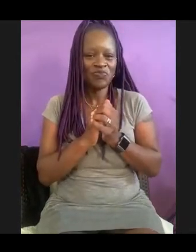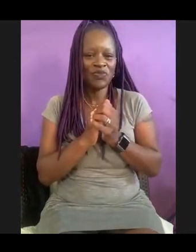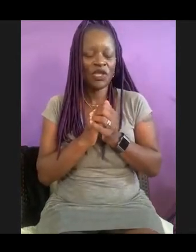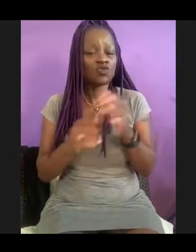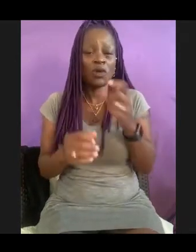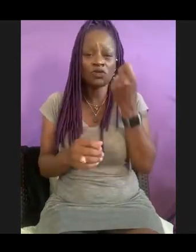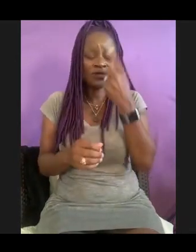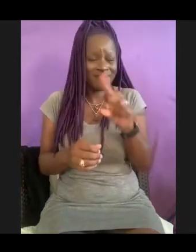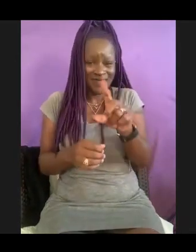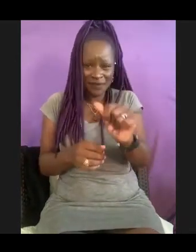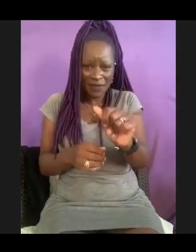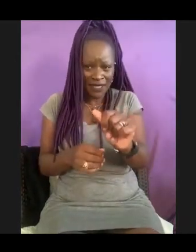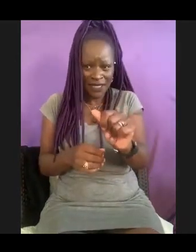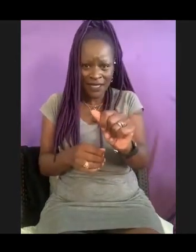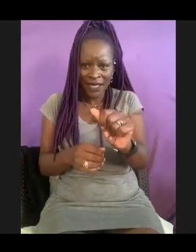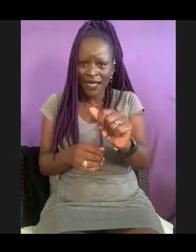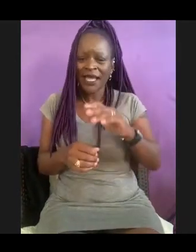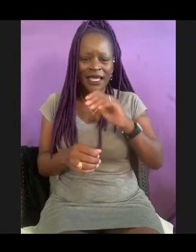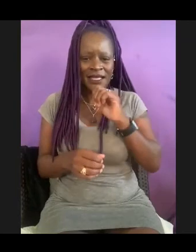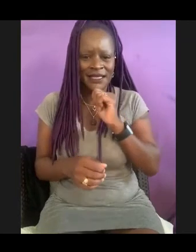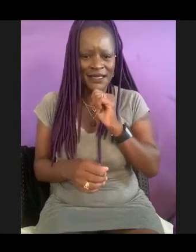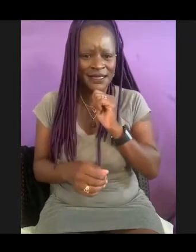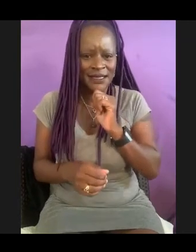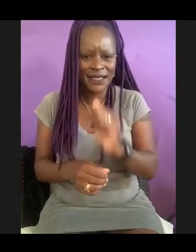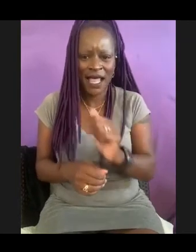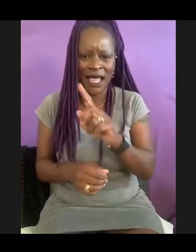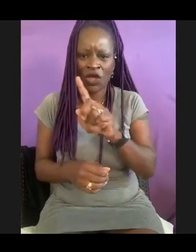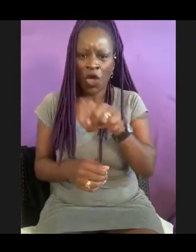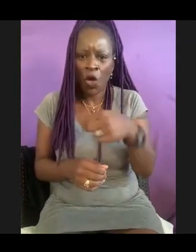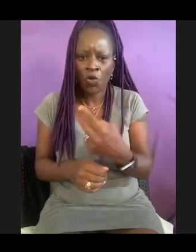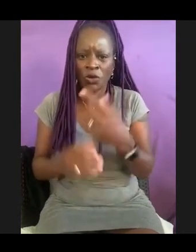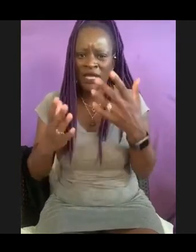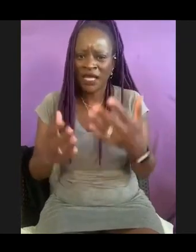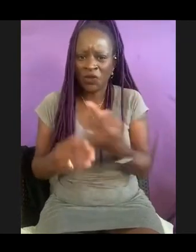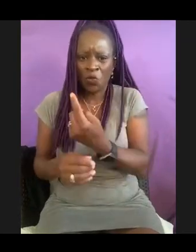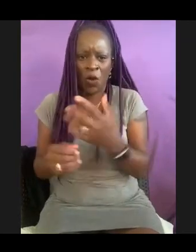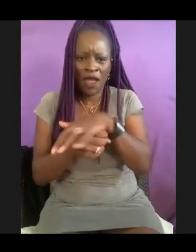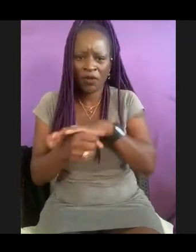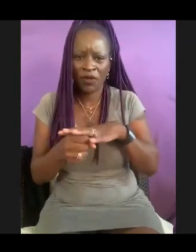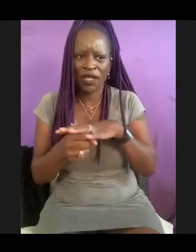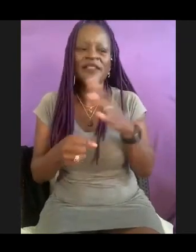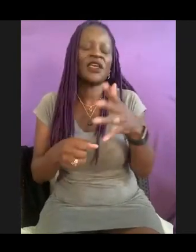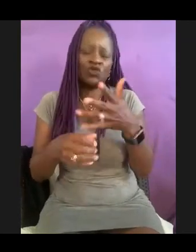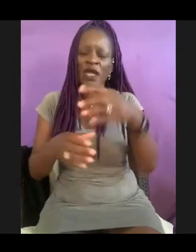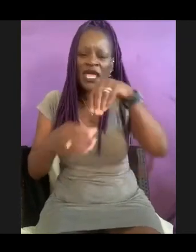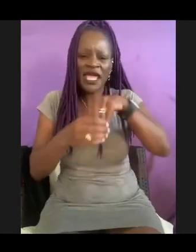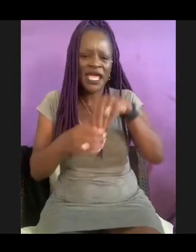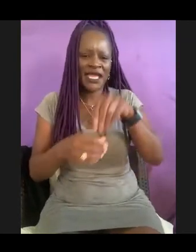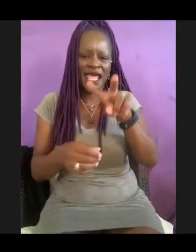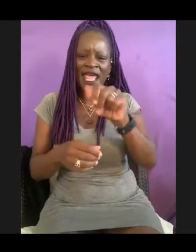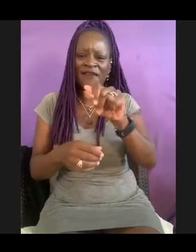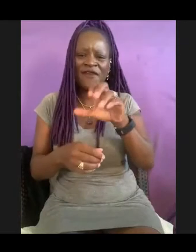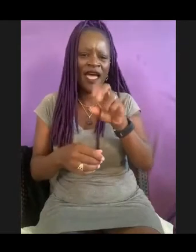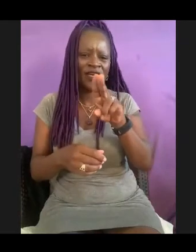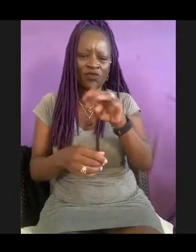Disability does not exist in vacuum. It sits in bodies that are also impacted by social class,